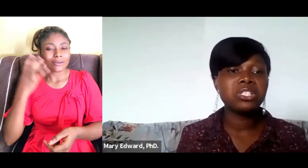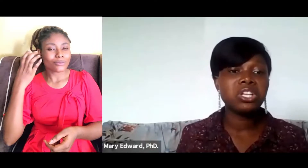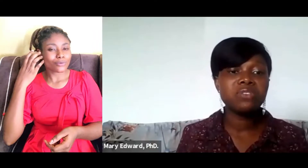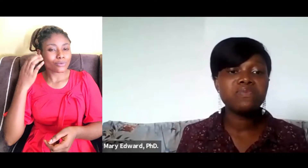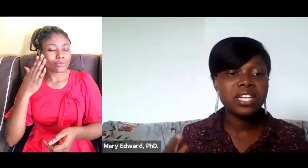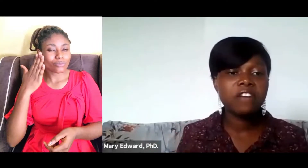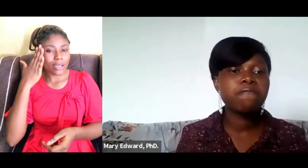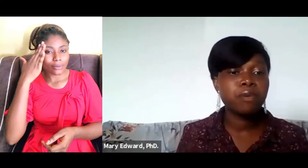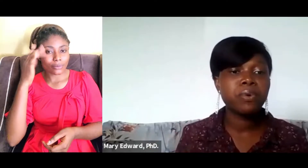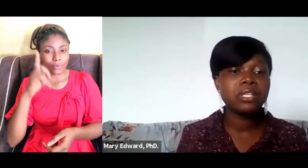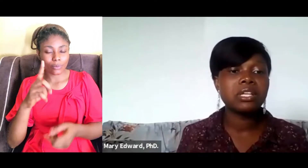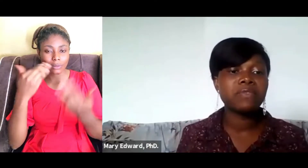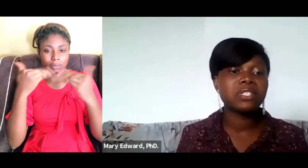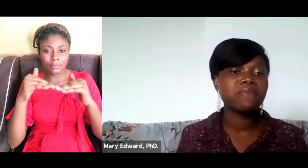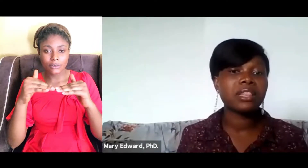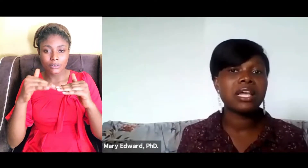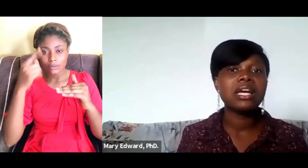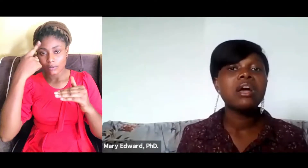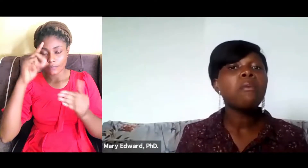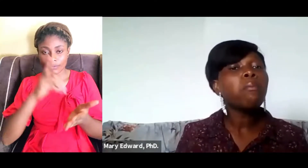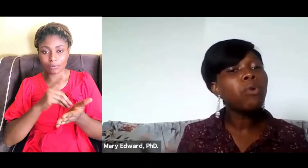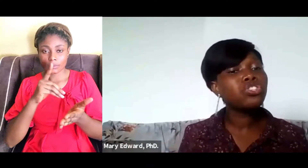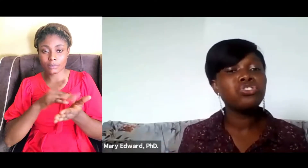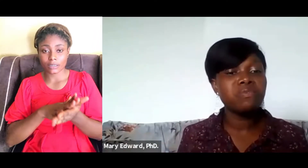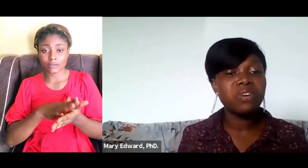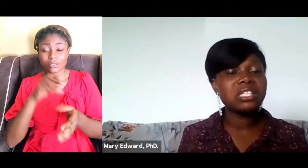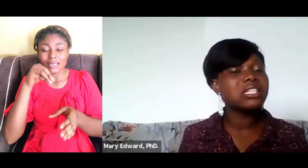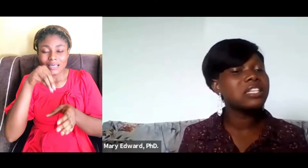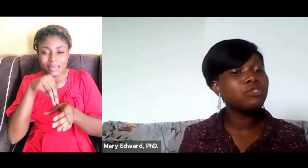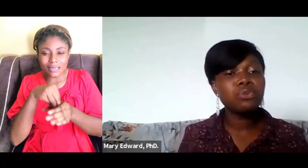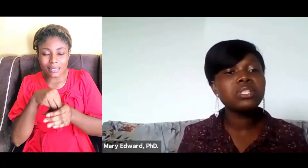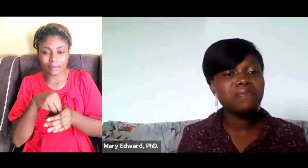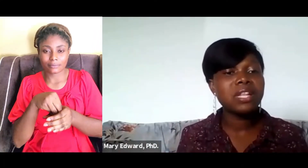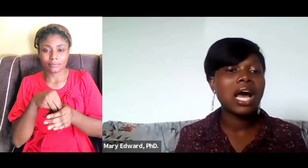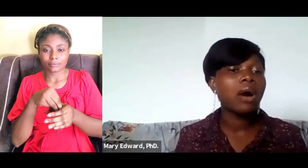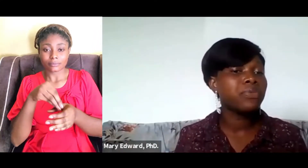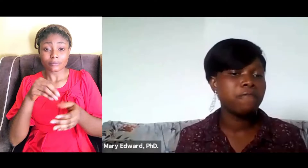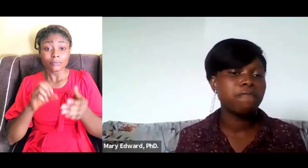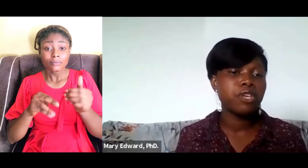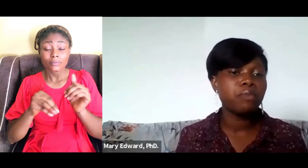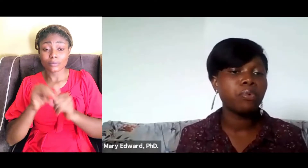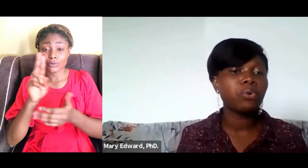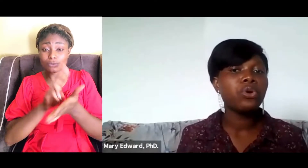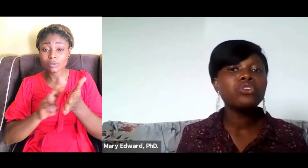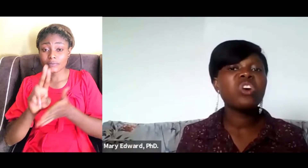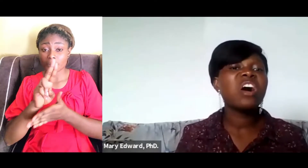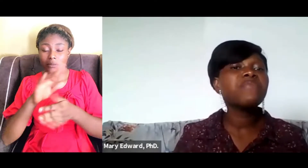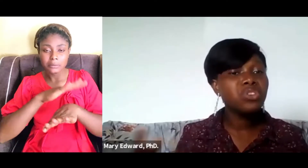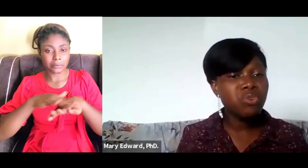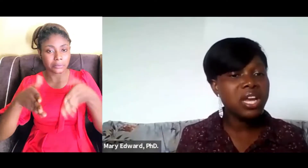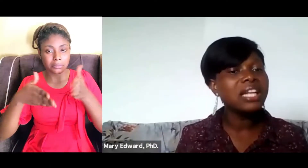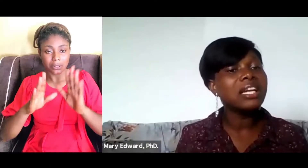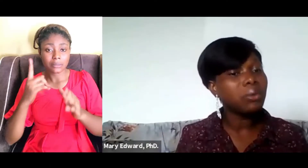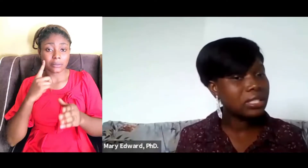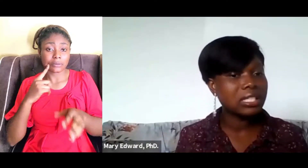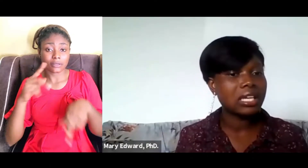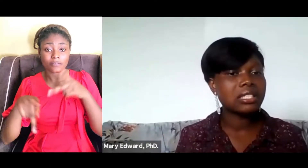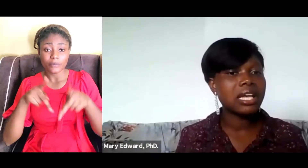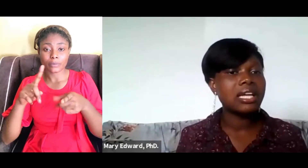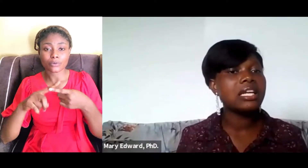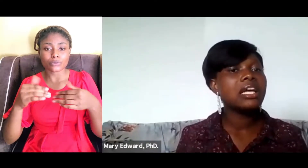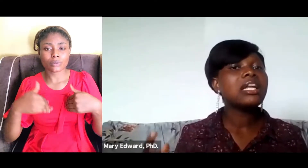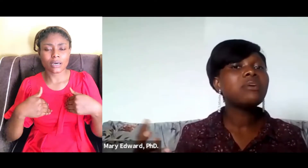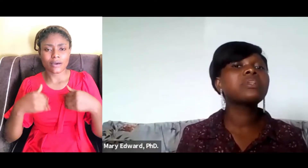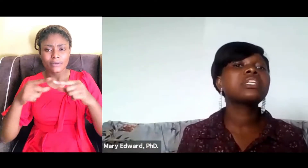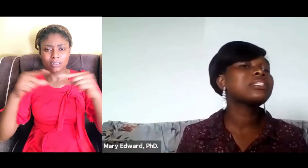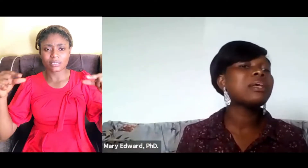language documentation for deaf people itself is the fact that most universities do not even allow deaf people to have degree in linguistics.